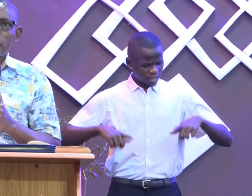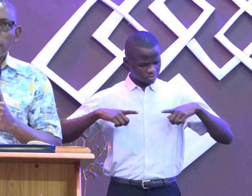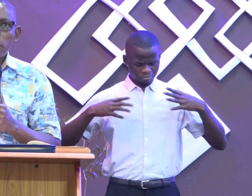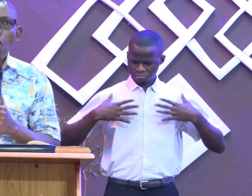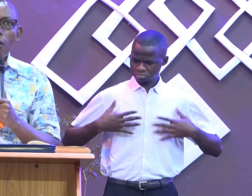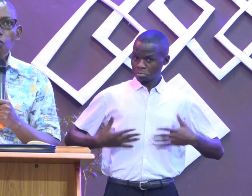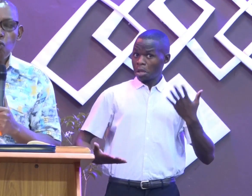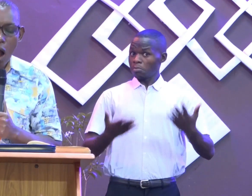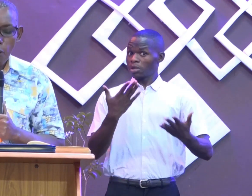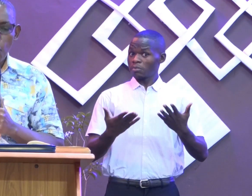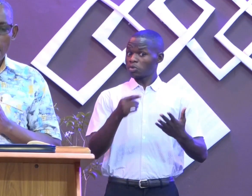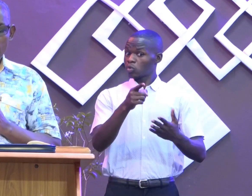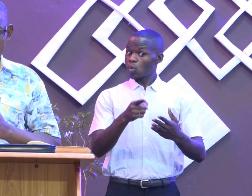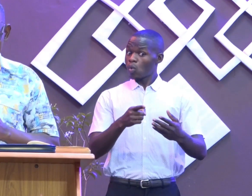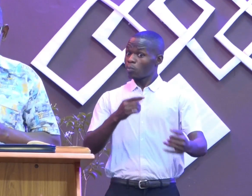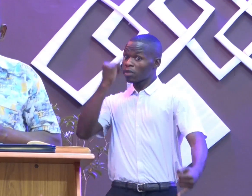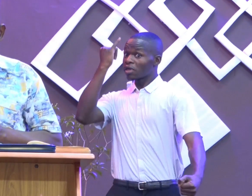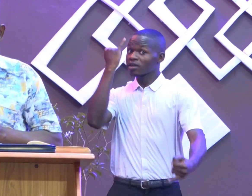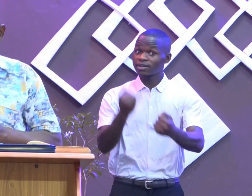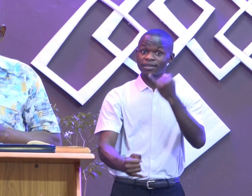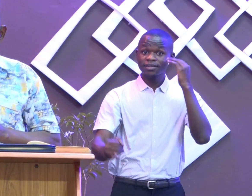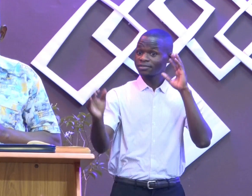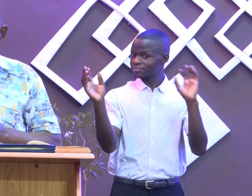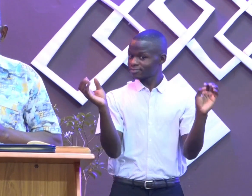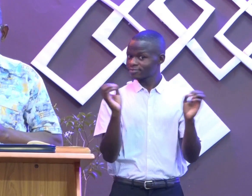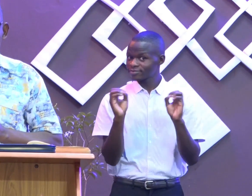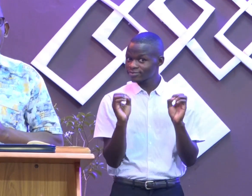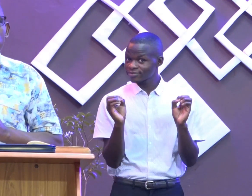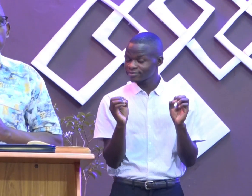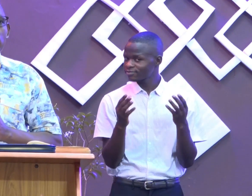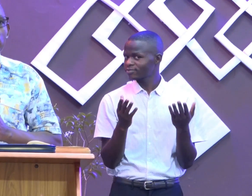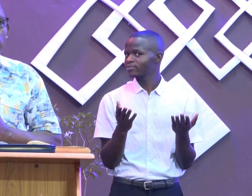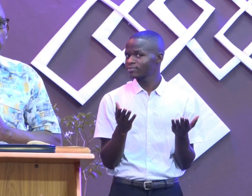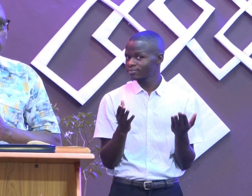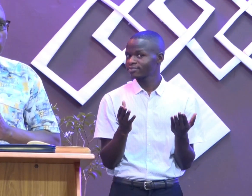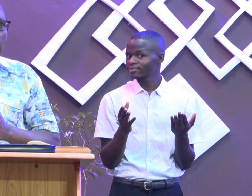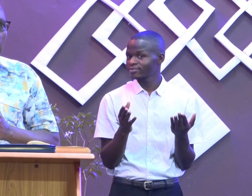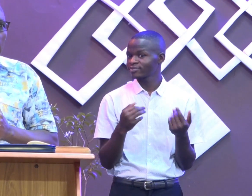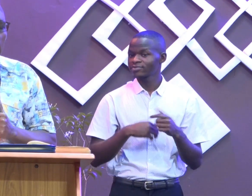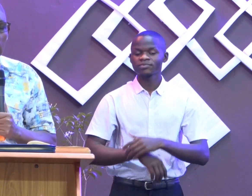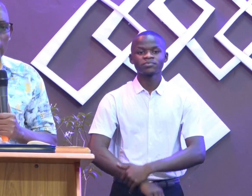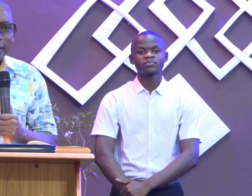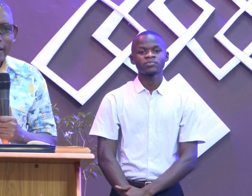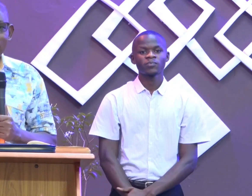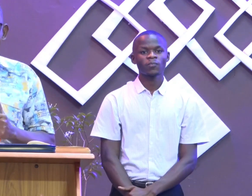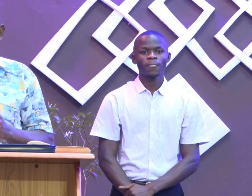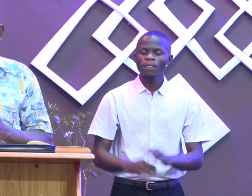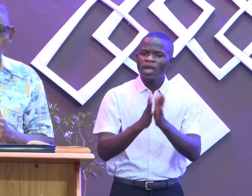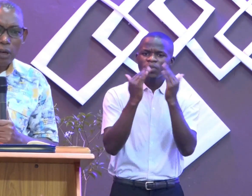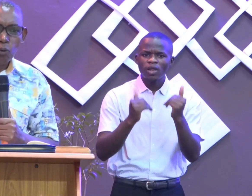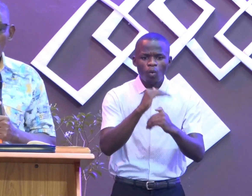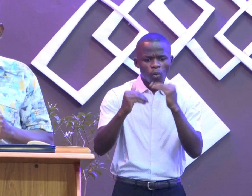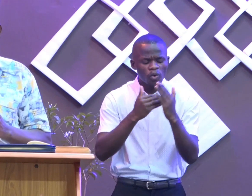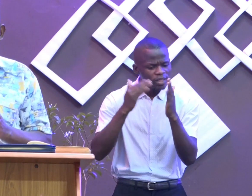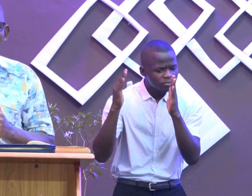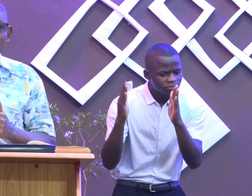nti si bwakuggwaawo. The way people plan for their physical life, it may seem as if it's permanent. Ng'entegeka ze